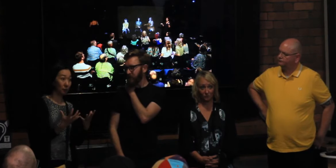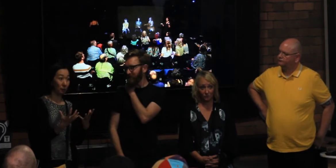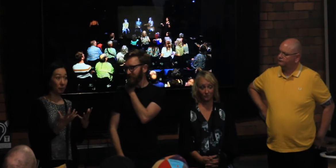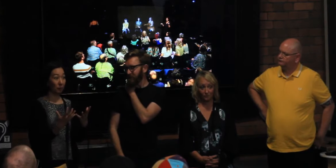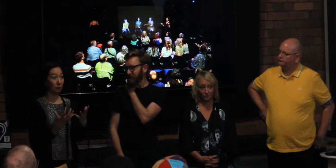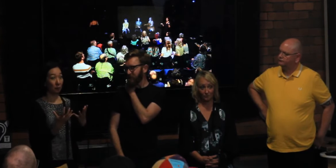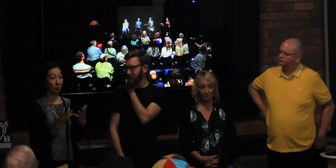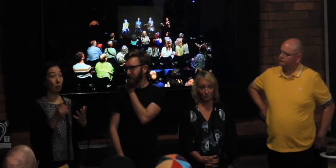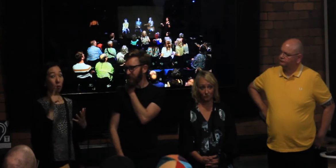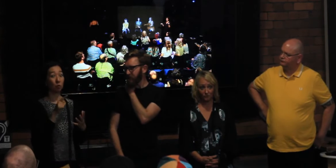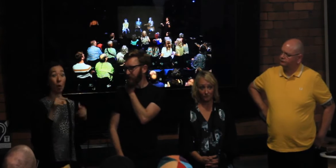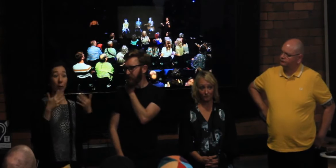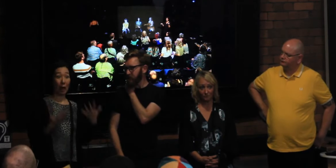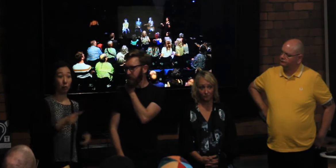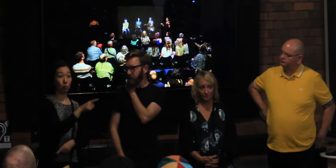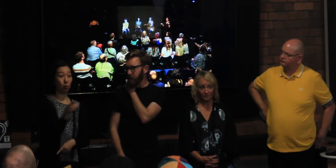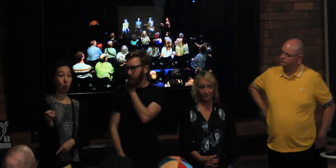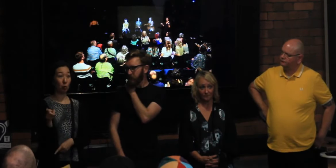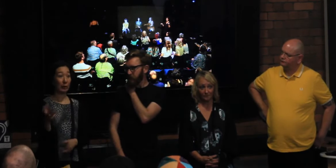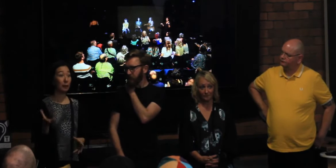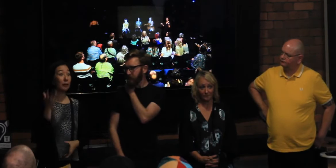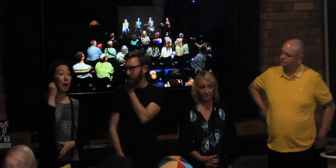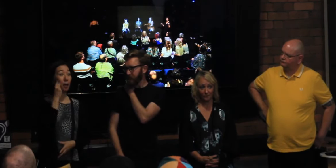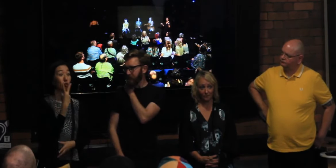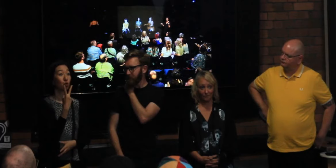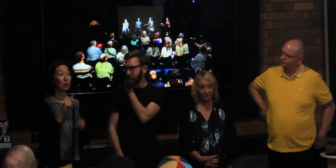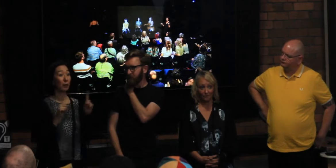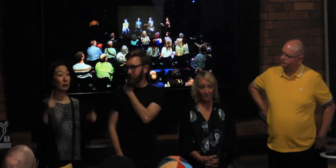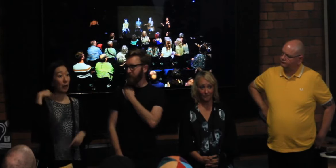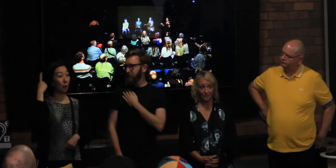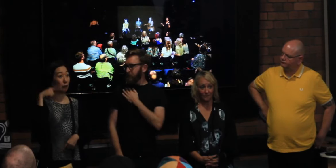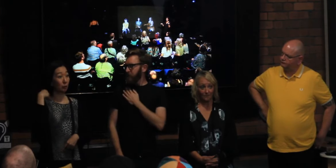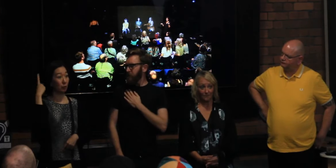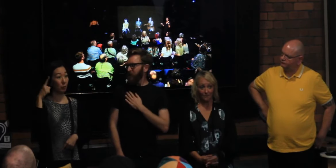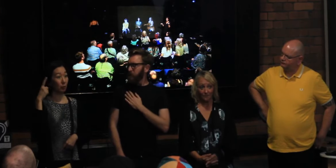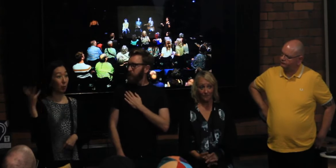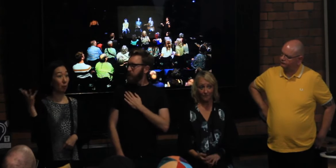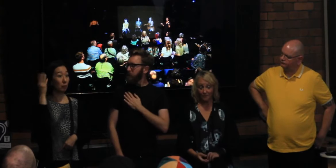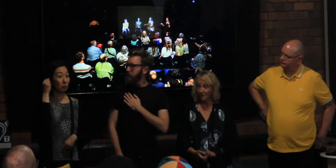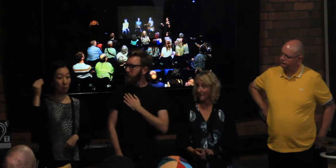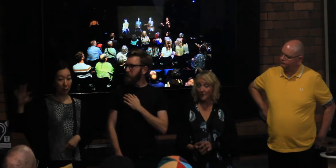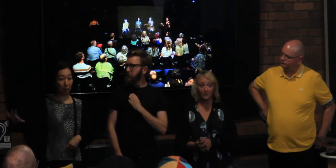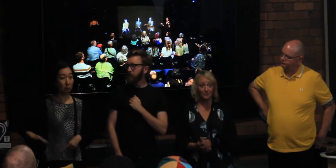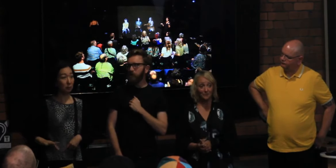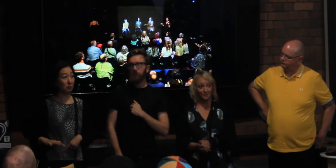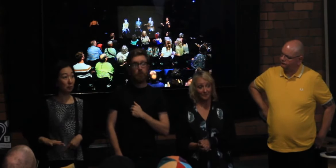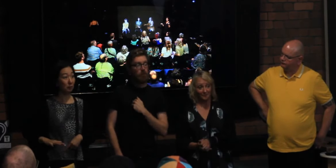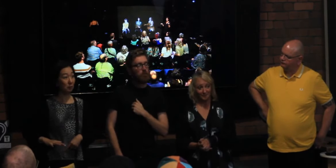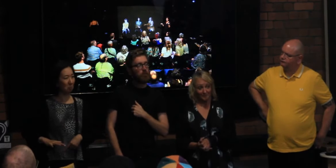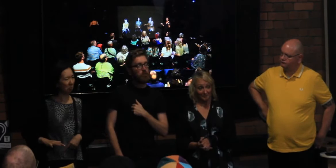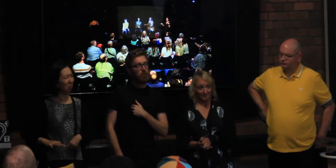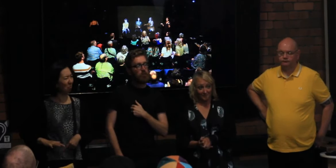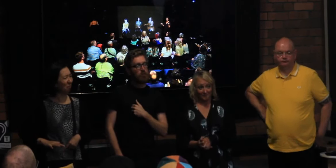You know, the digital world is constantly evolving. So now, you've got an experience of